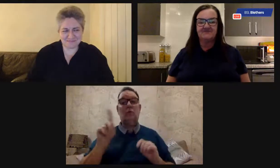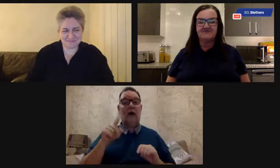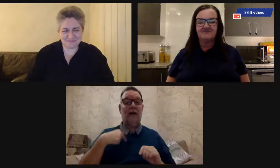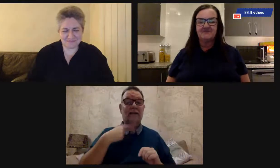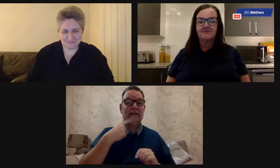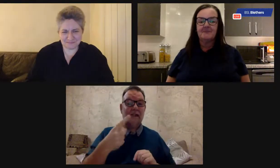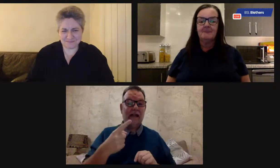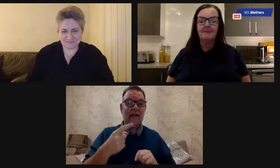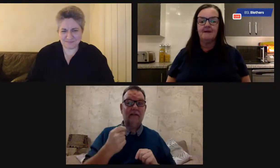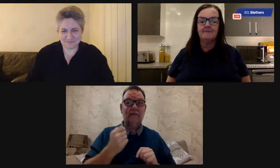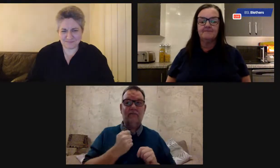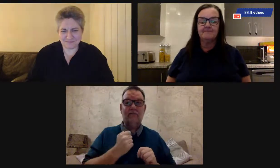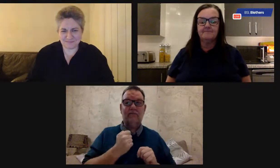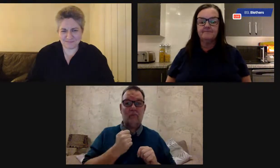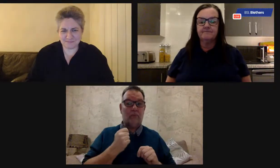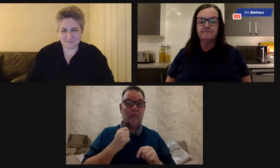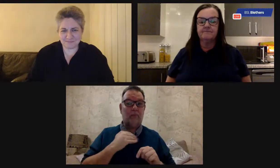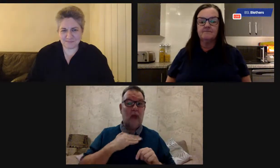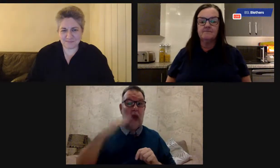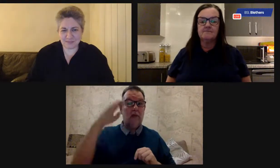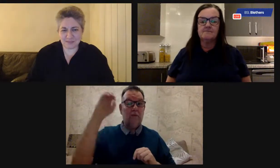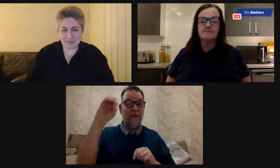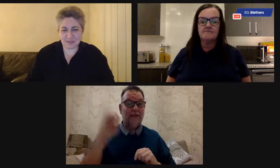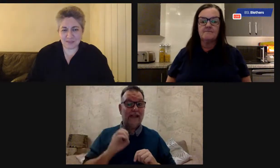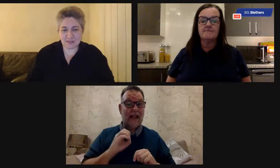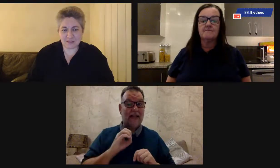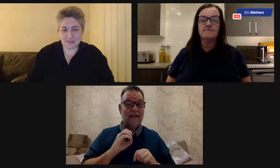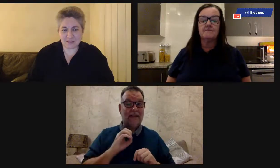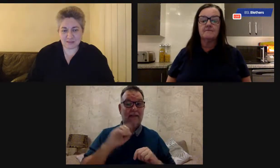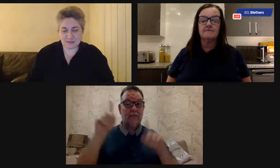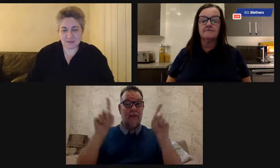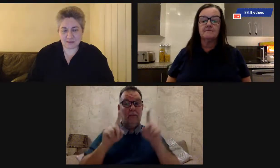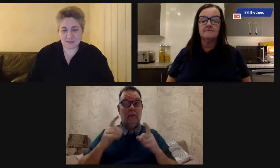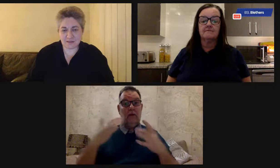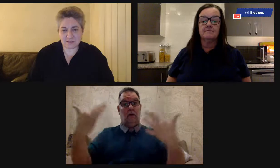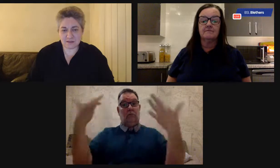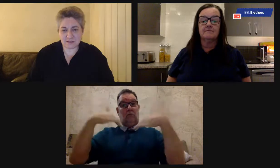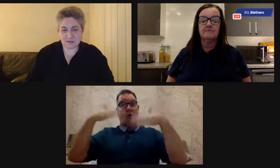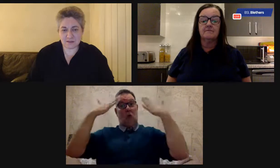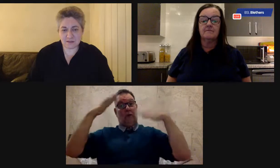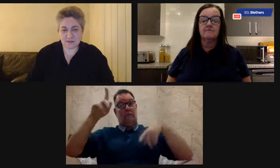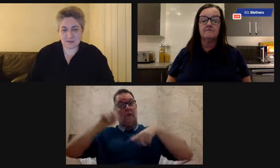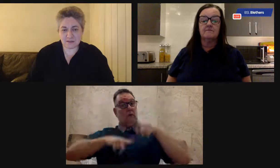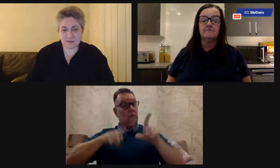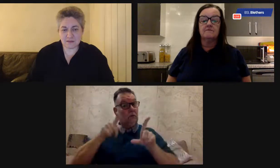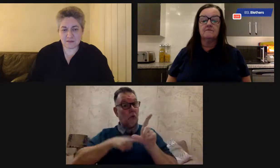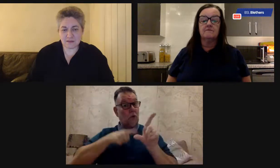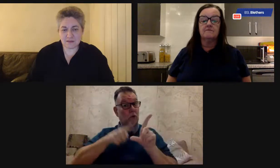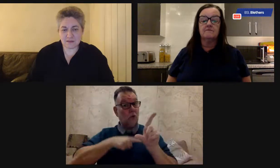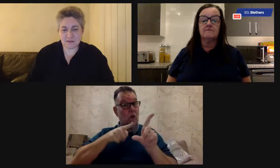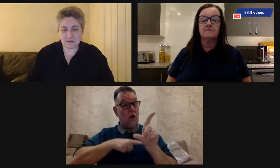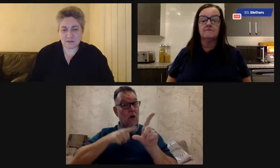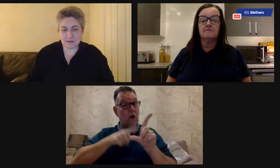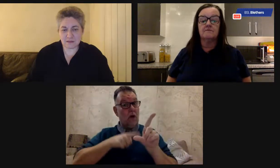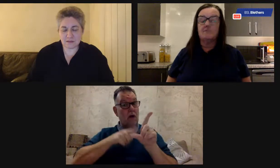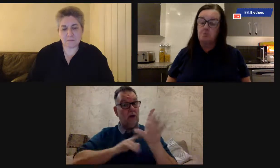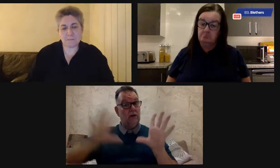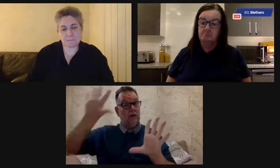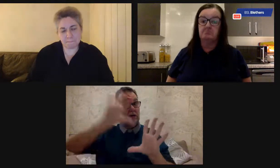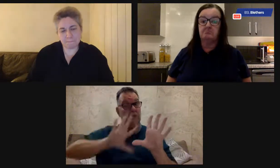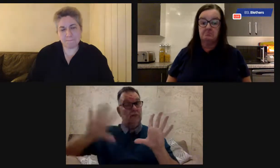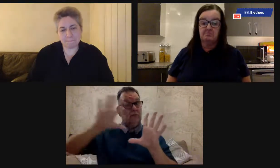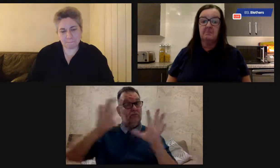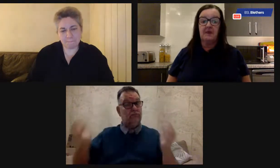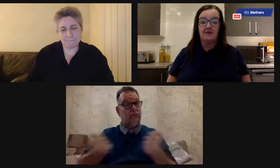people, English people, Welsh and Scottish people, please get in contact with us. I mean, the highest percentage